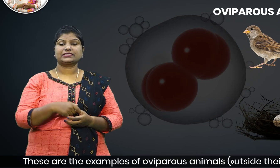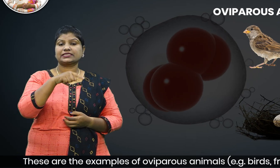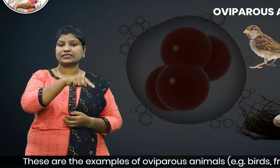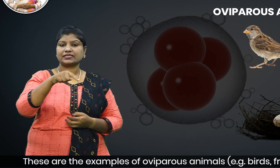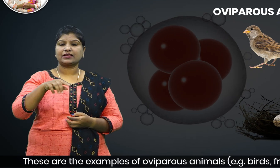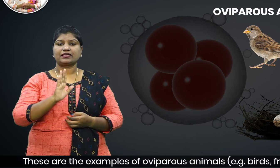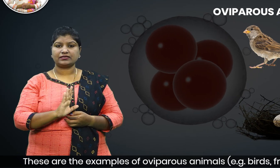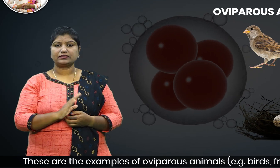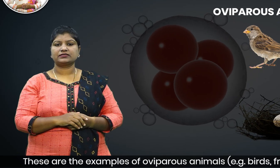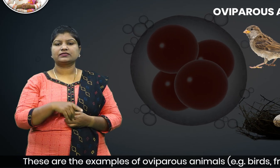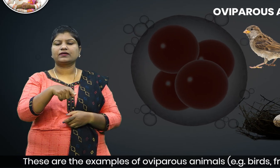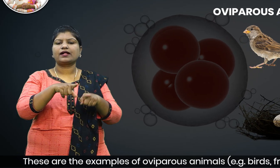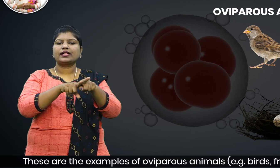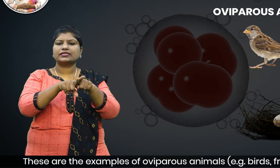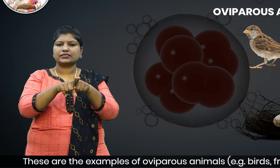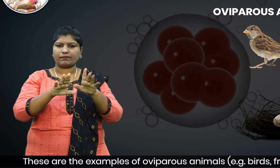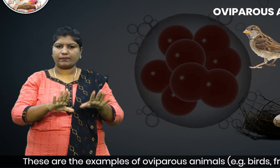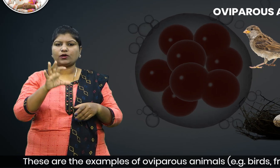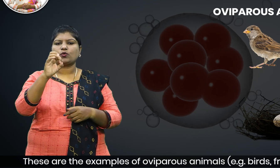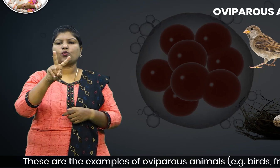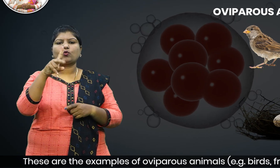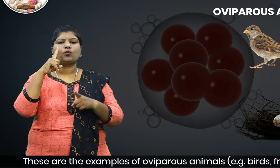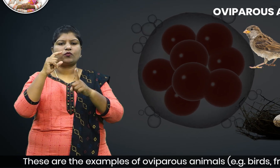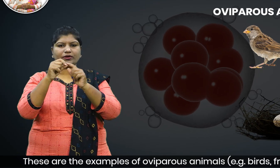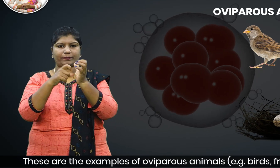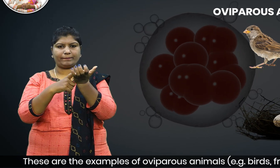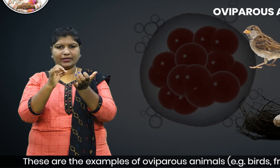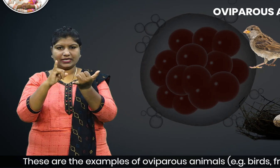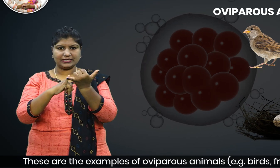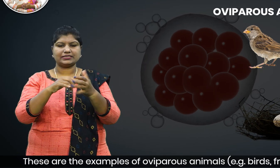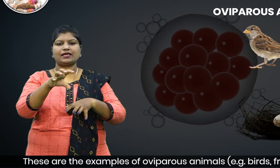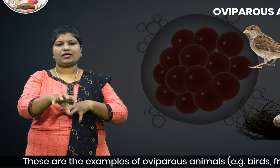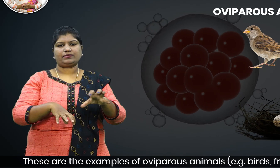These are the examples of oviparous animals: